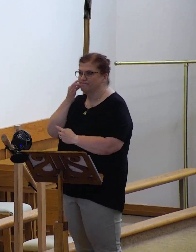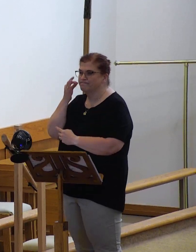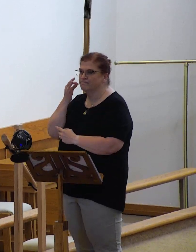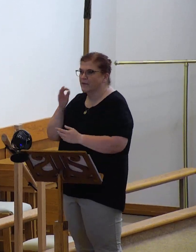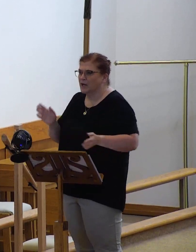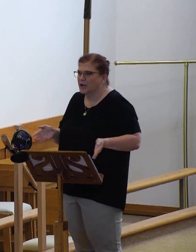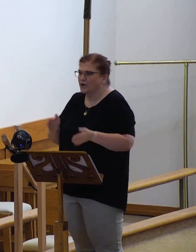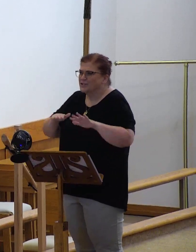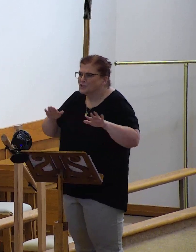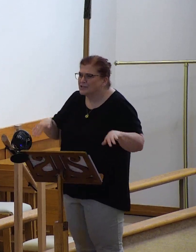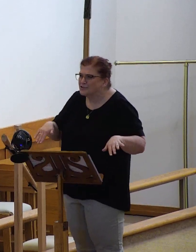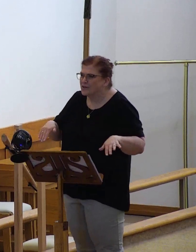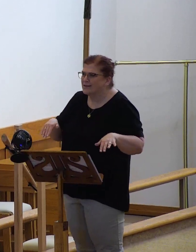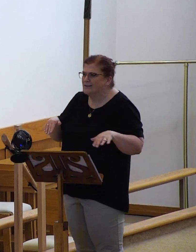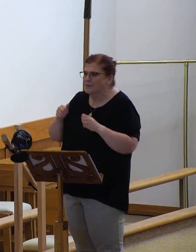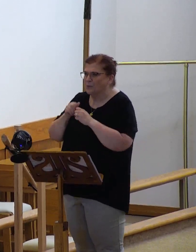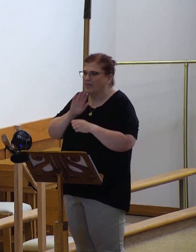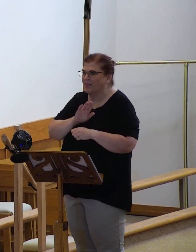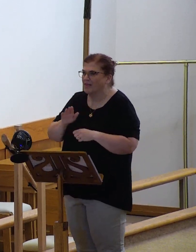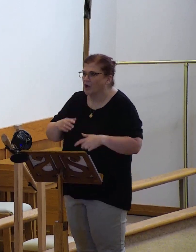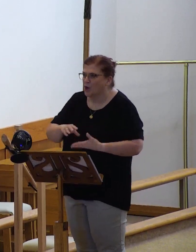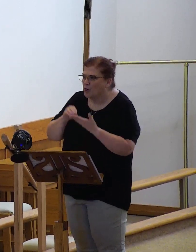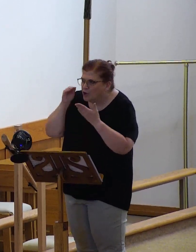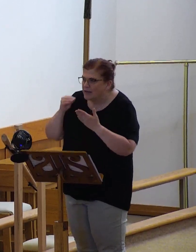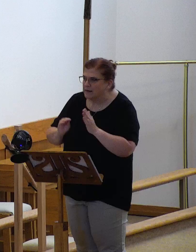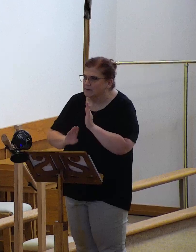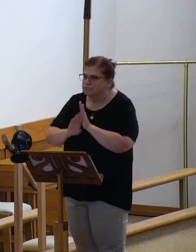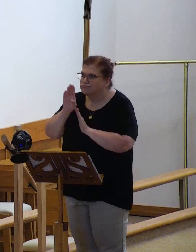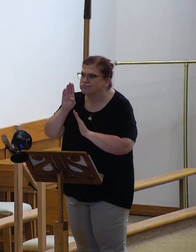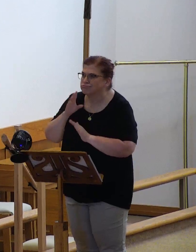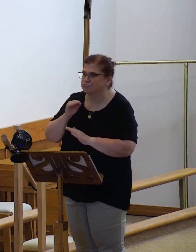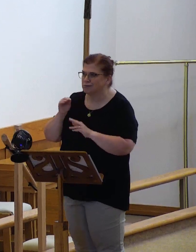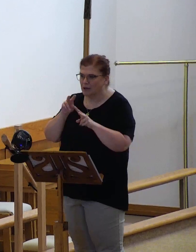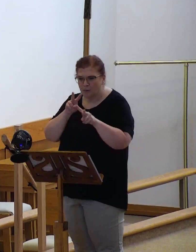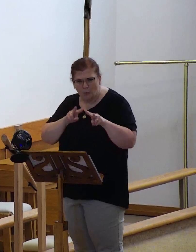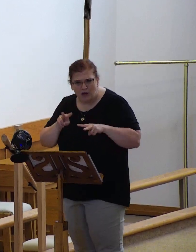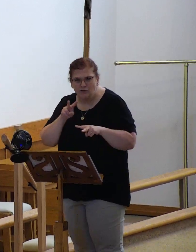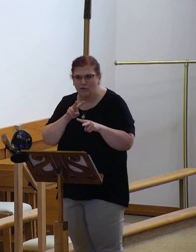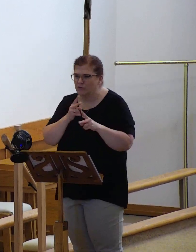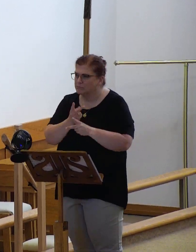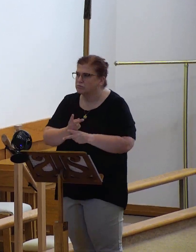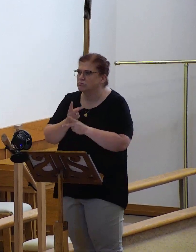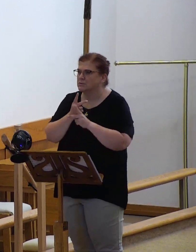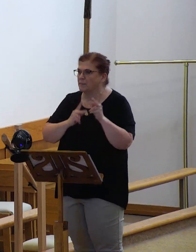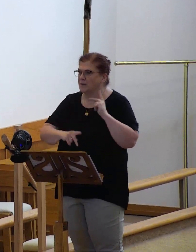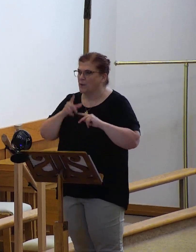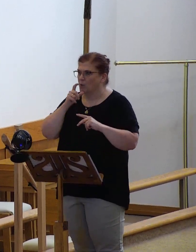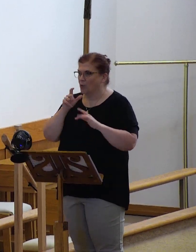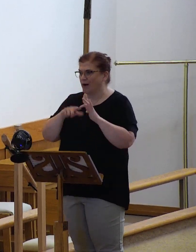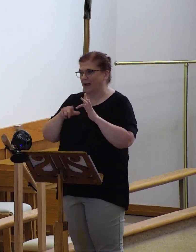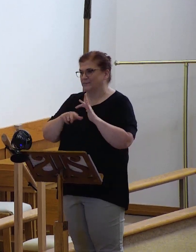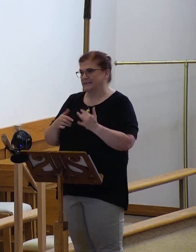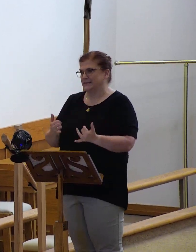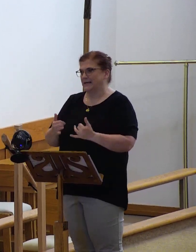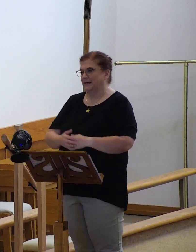Encourage children in their learning and growing, and watch over those who are absent